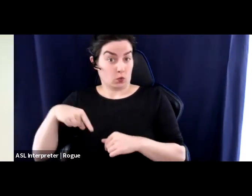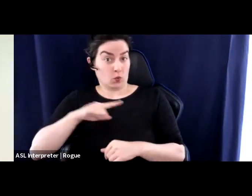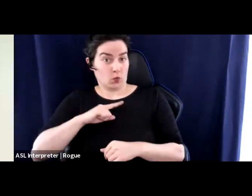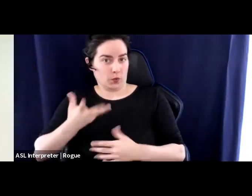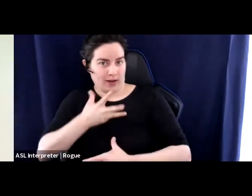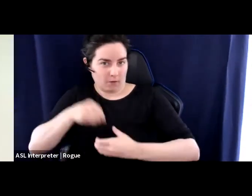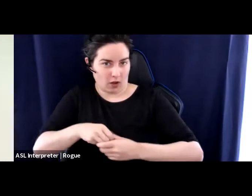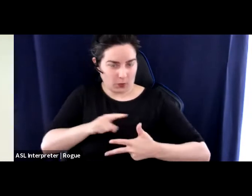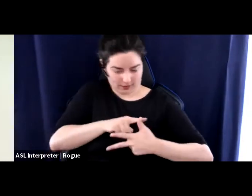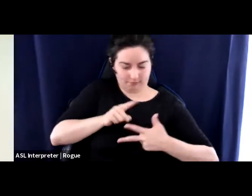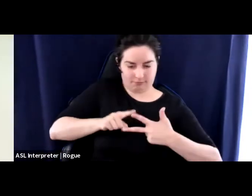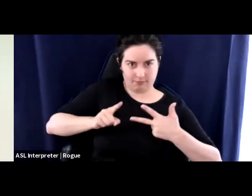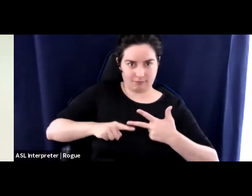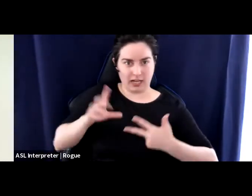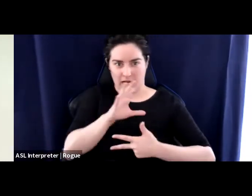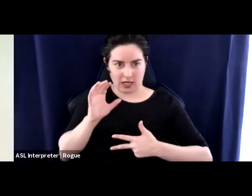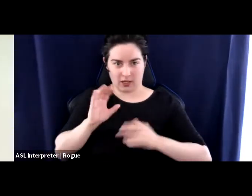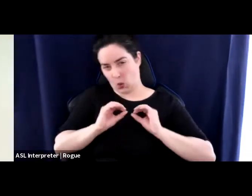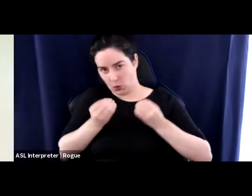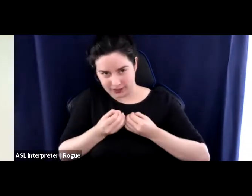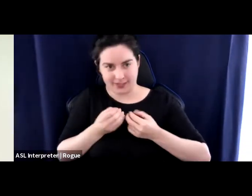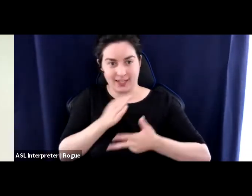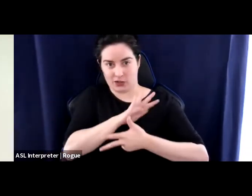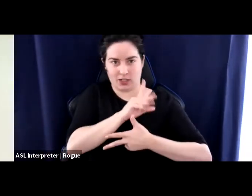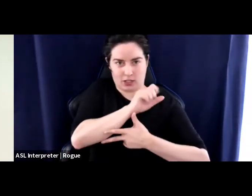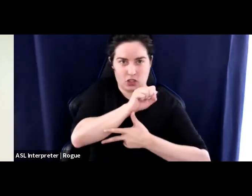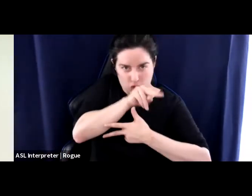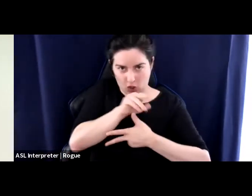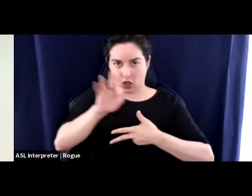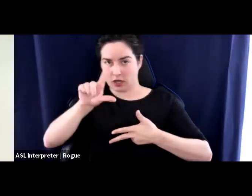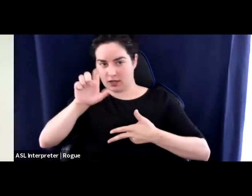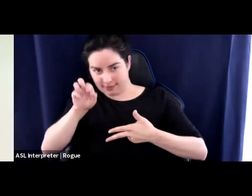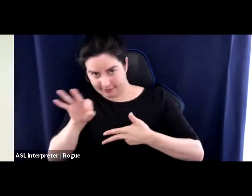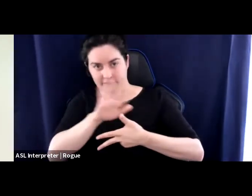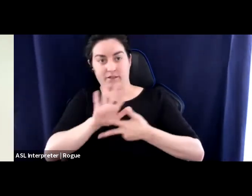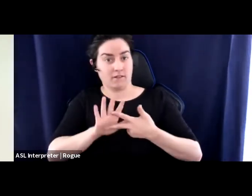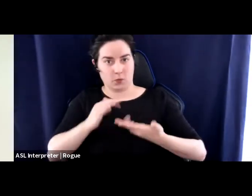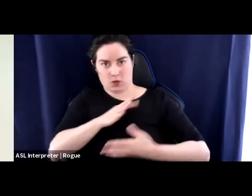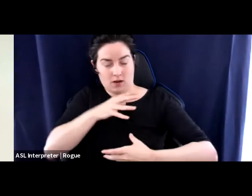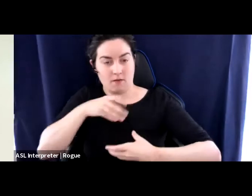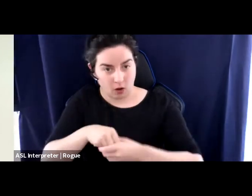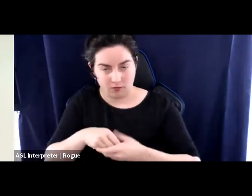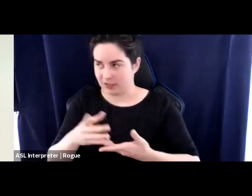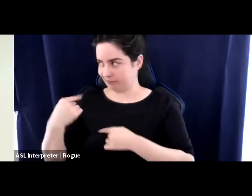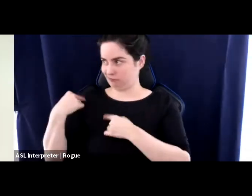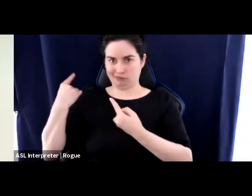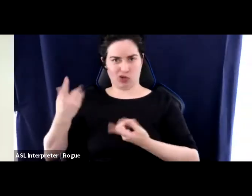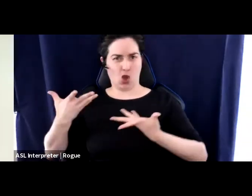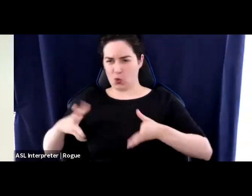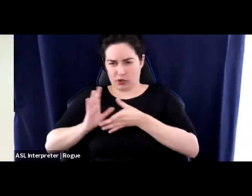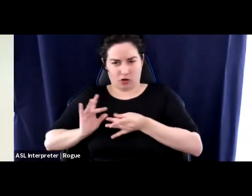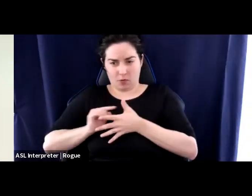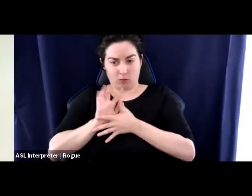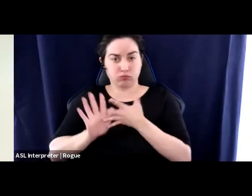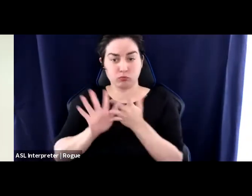that participated in this case at the Supreme Court. And I certainly agree with all of the points that Bonnie and Roselle have made about the